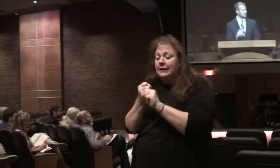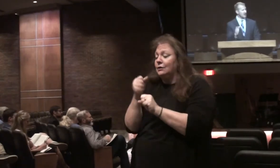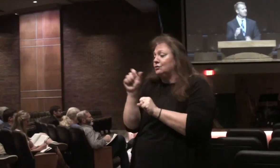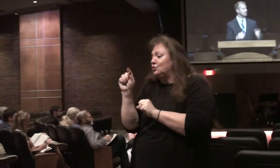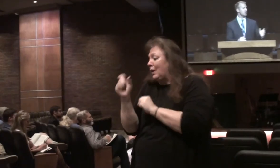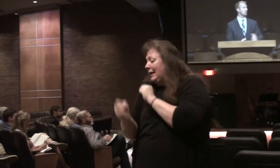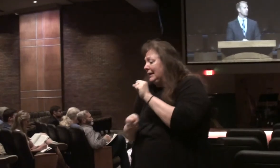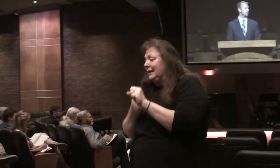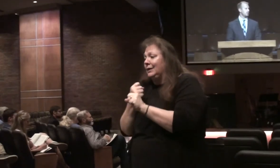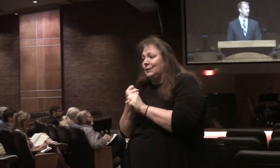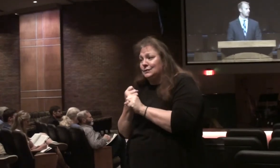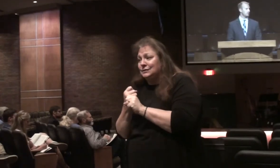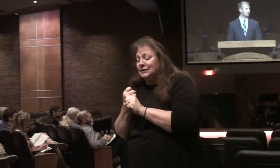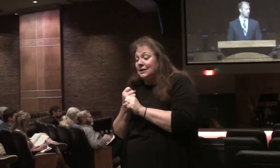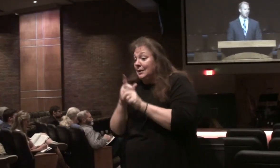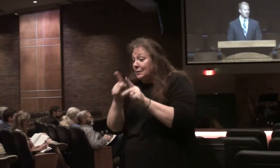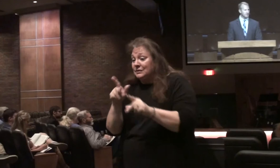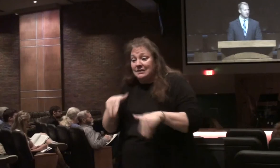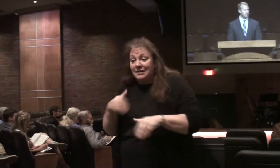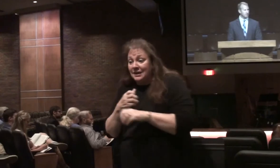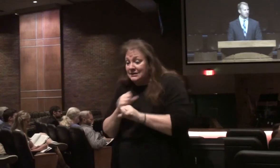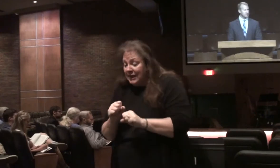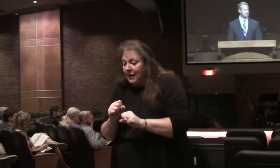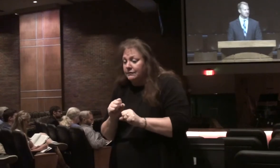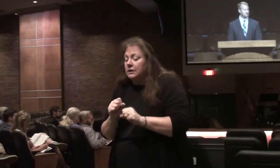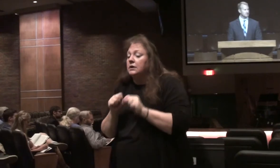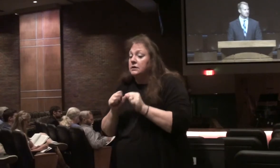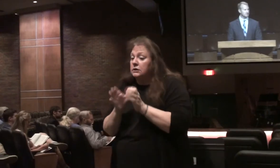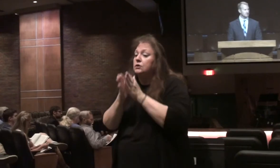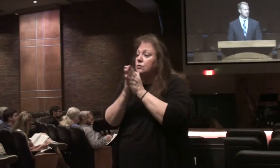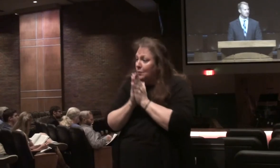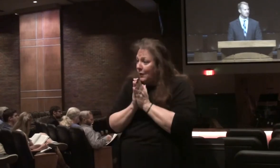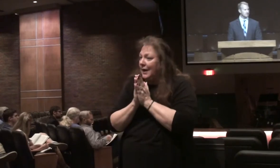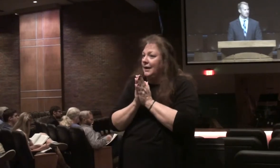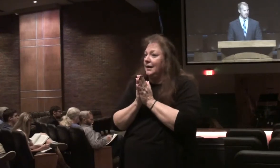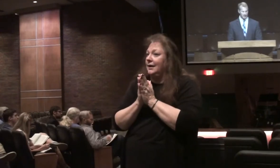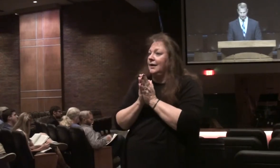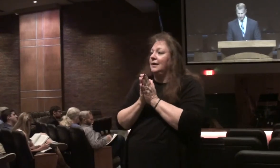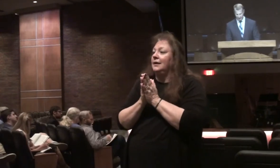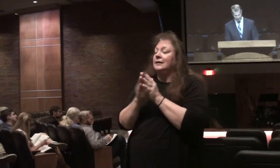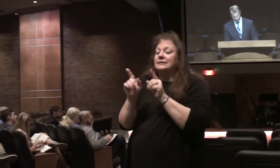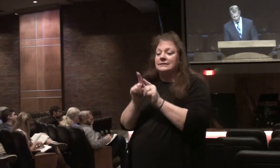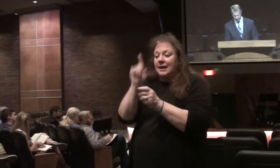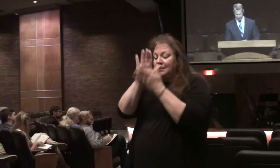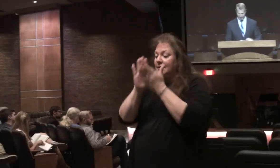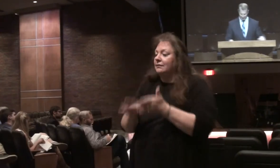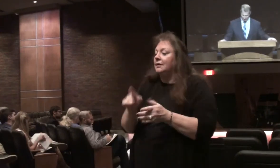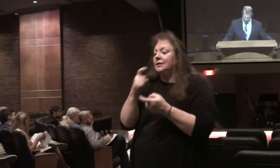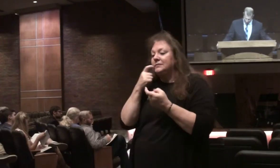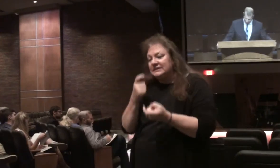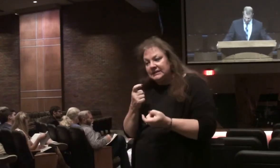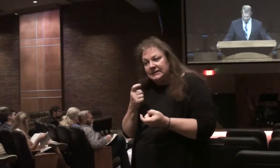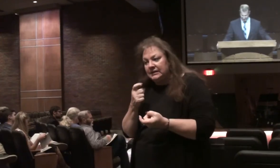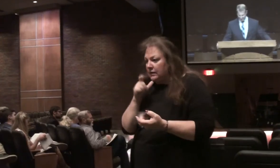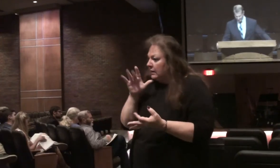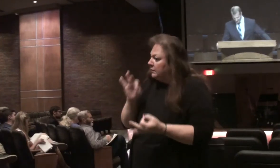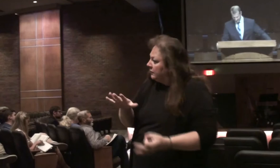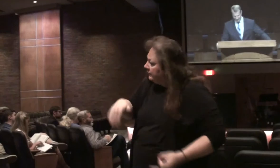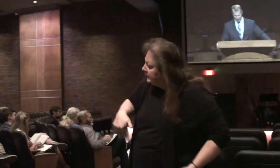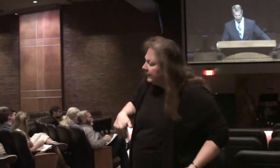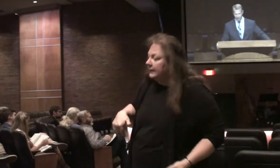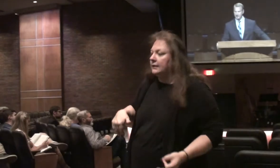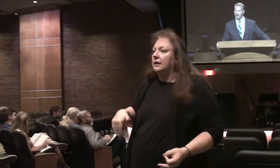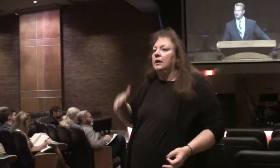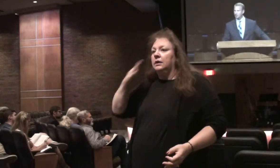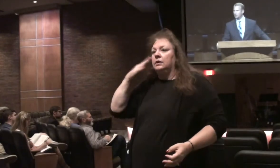years. There's life, there's hope. We don't give up on fellow believers. Yeah, they've stumbled. Yeah, they're not perfect yet. Yeah,